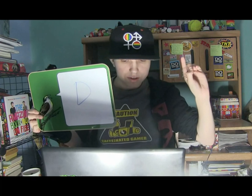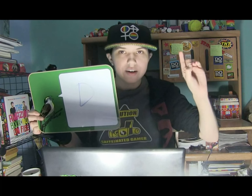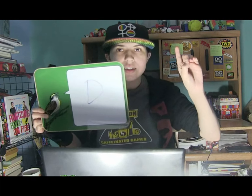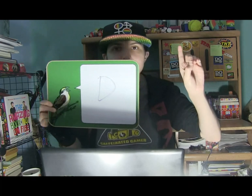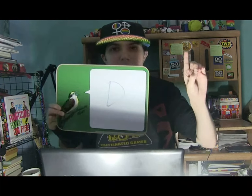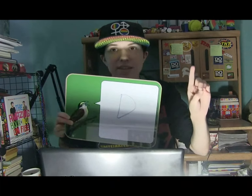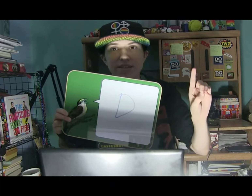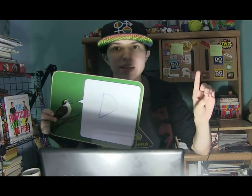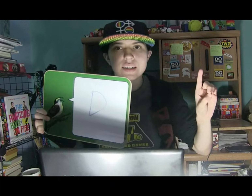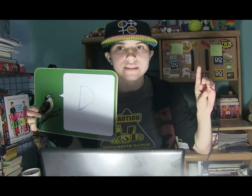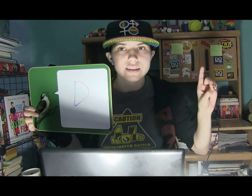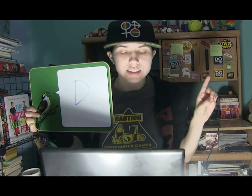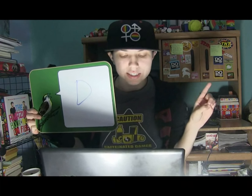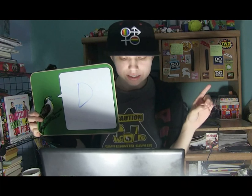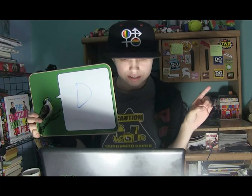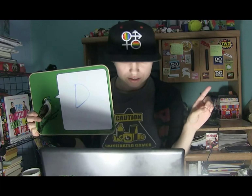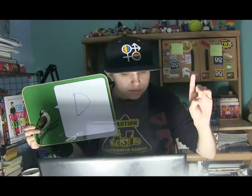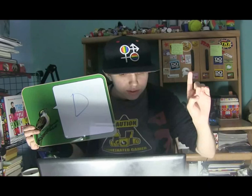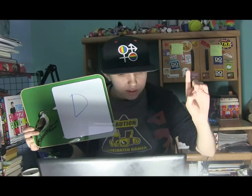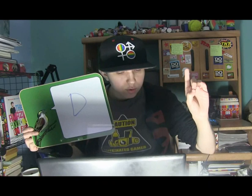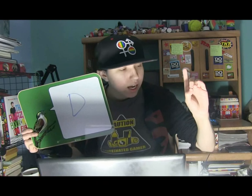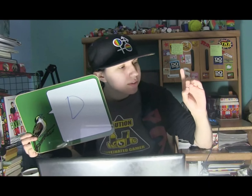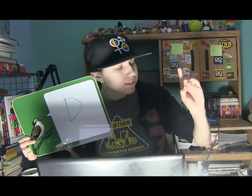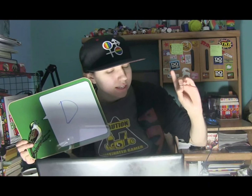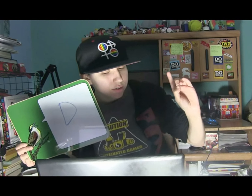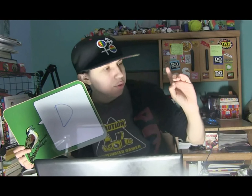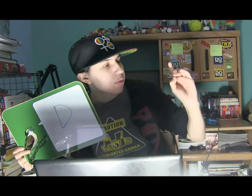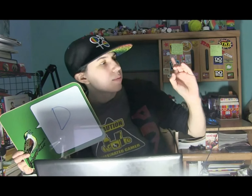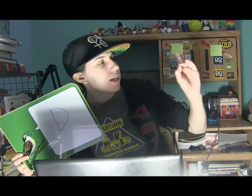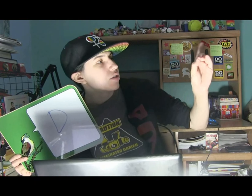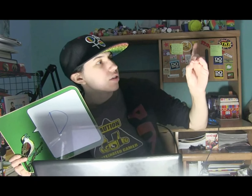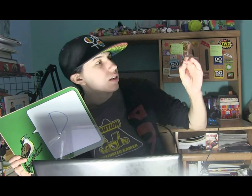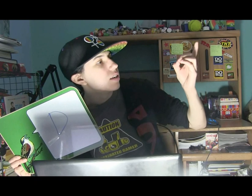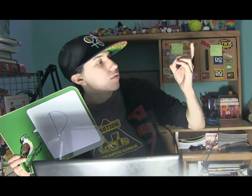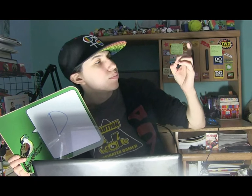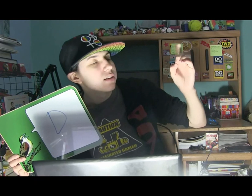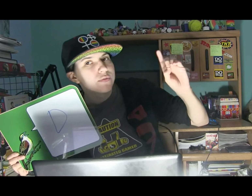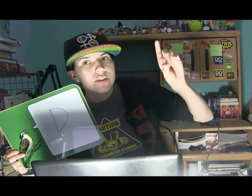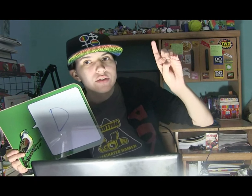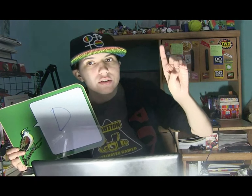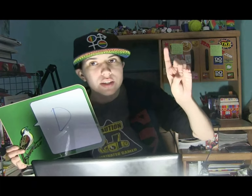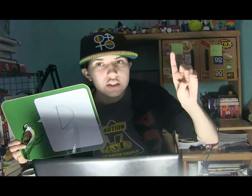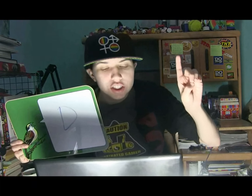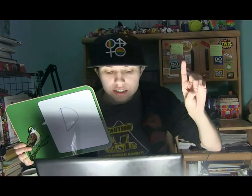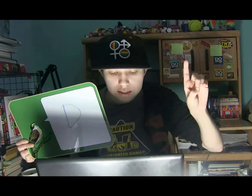Alright, this is D. So what happens is that your thumb and your middle finger are touching.